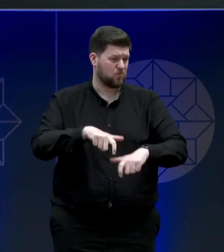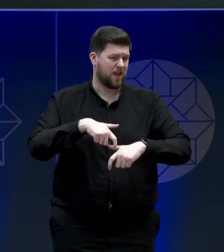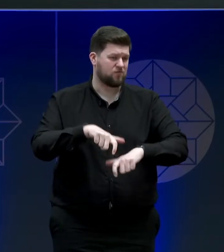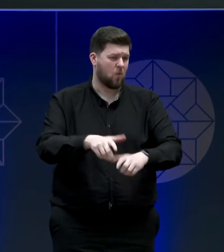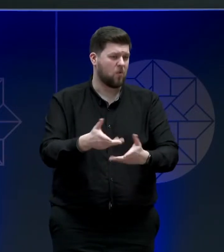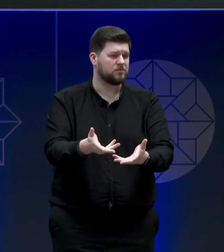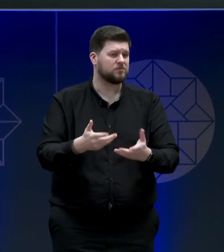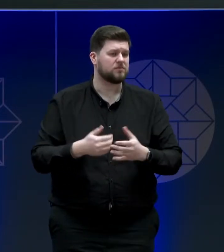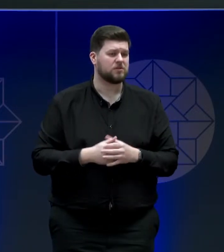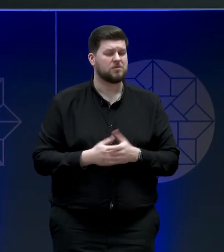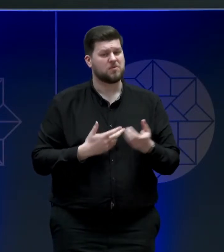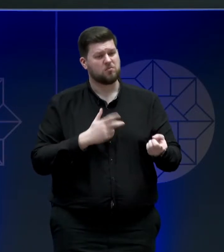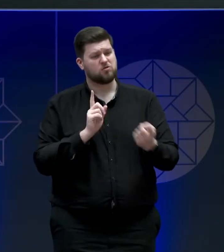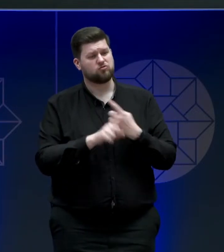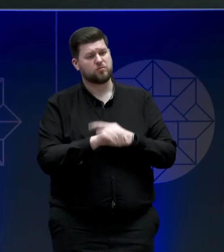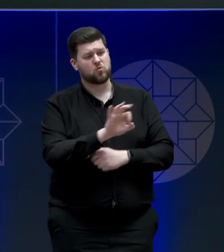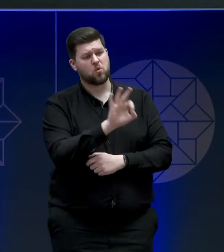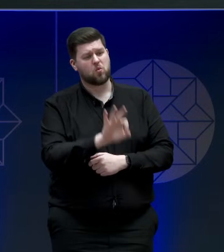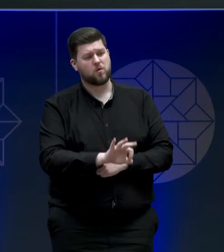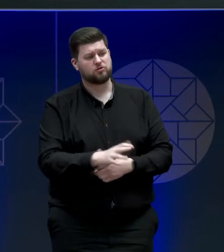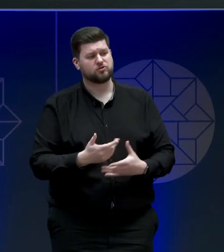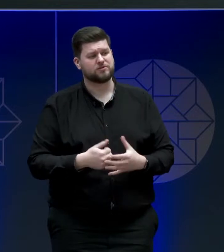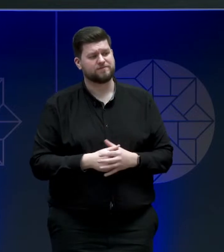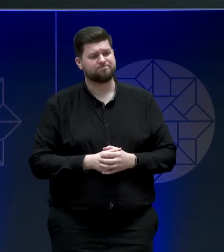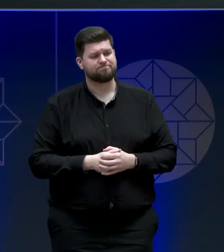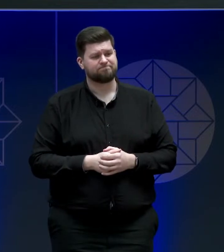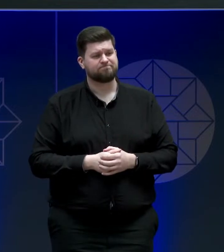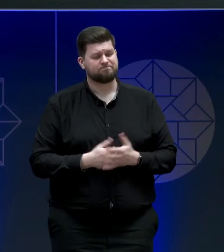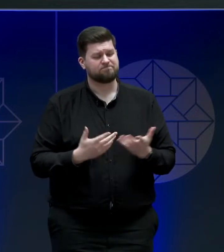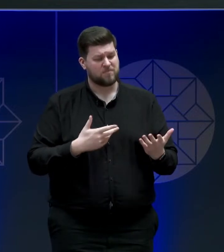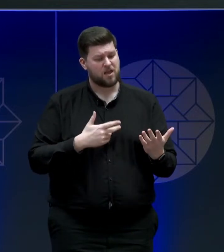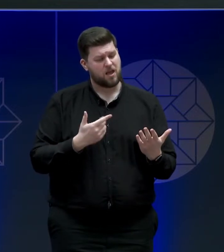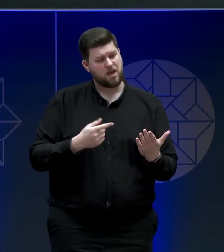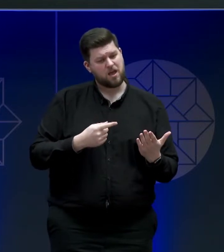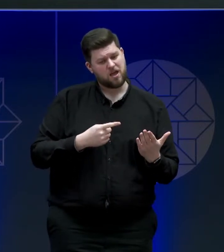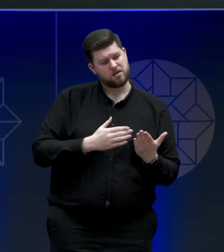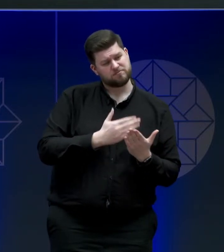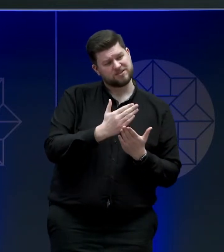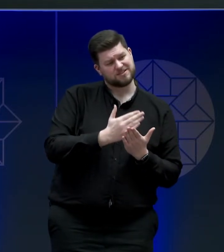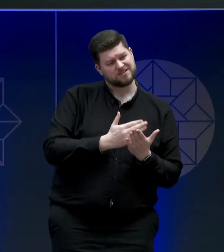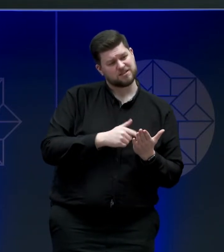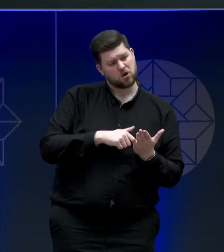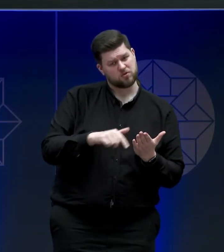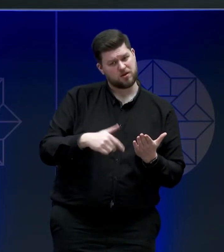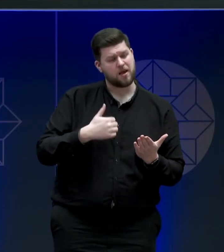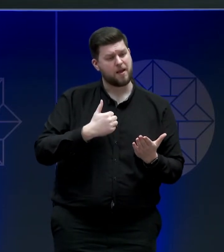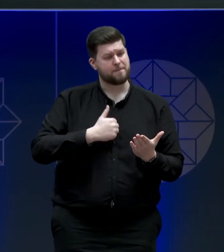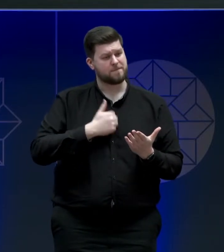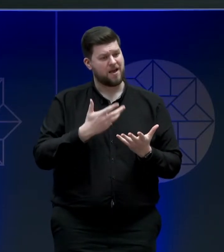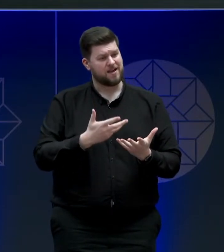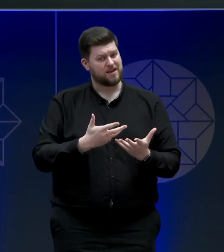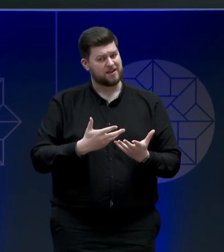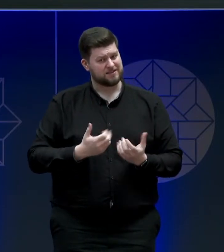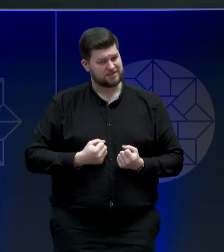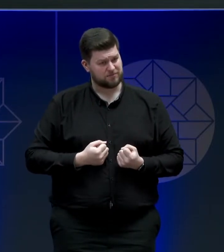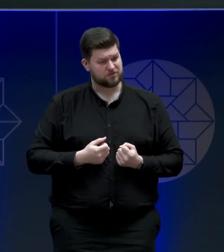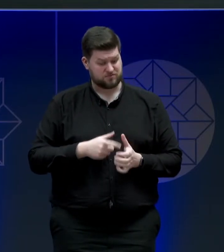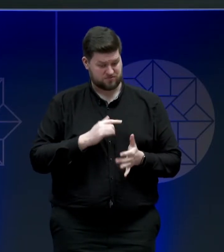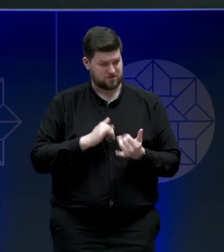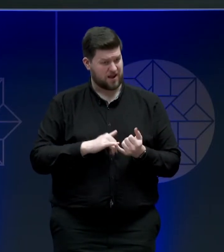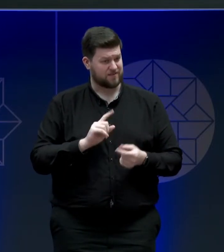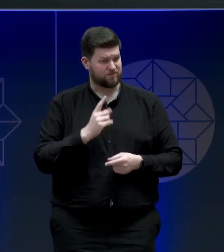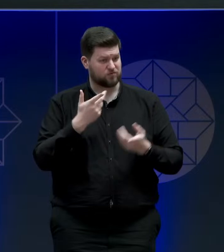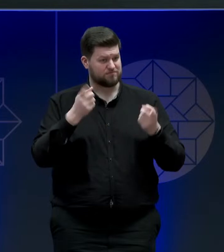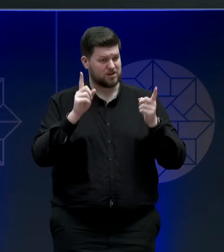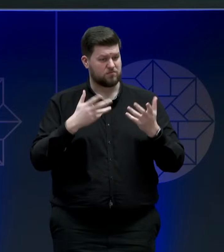to your question, Gordon, is that I'm setting out my acceptance as First Minister of the need for